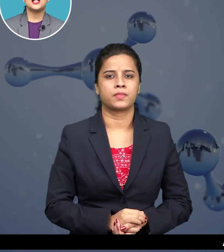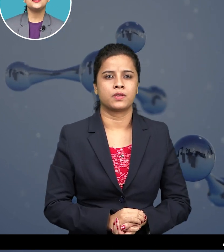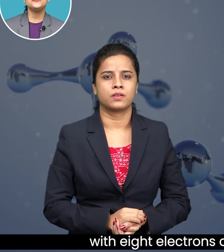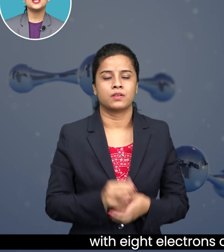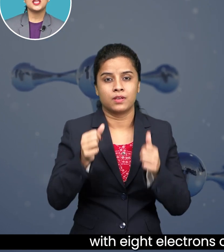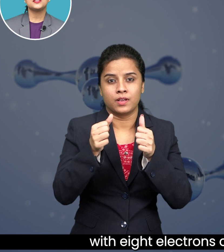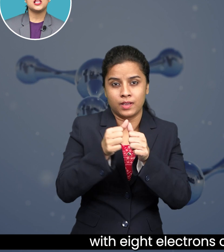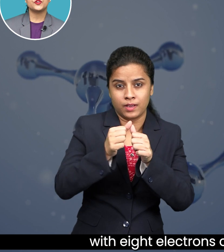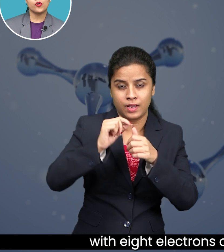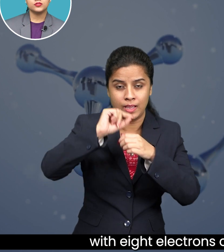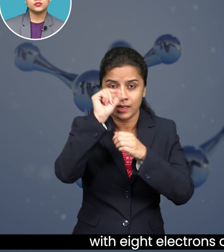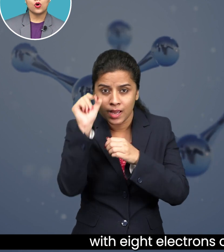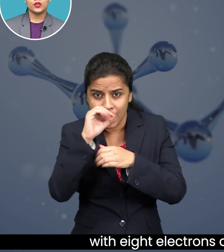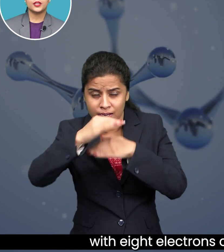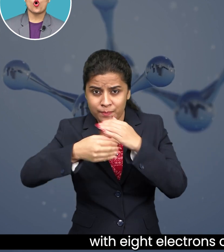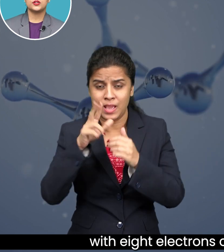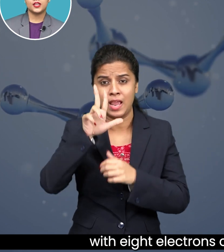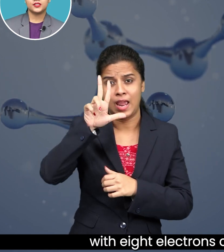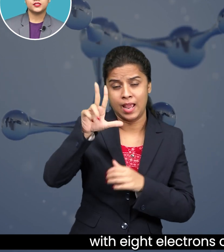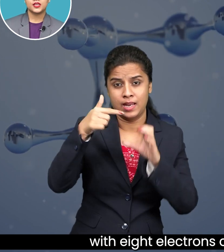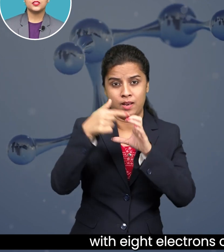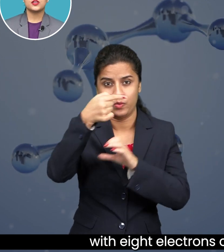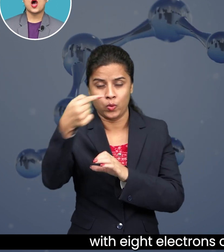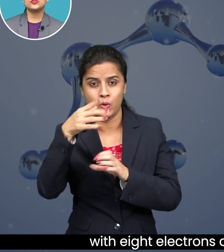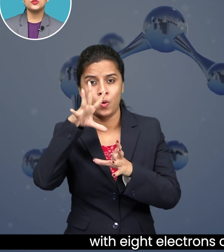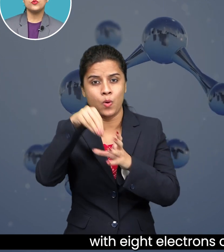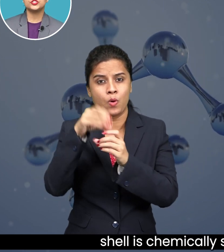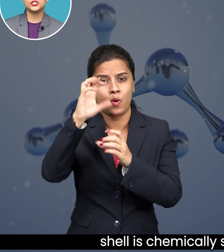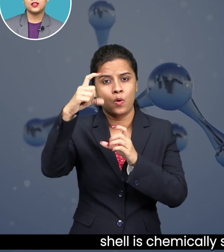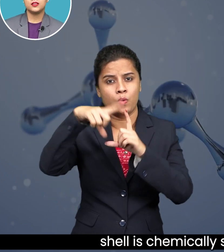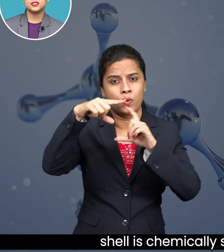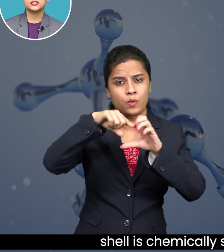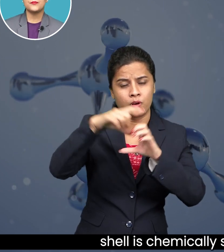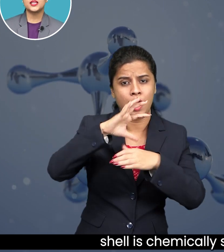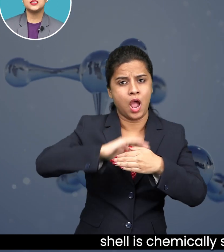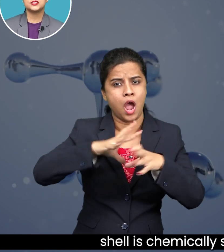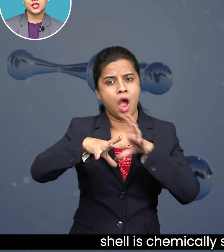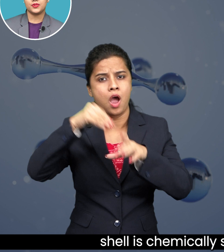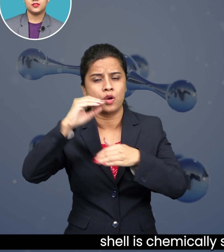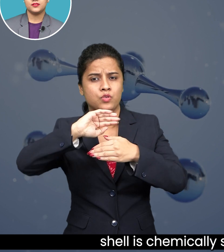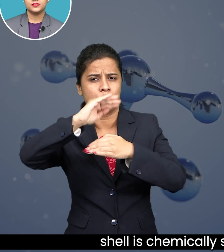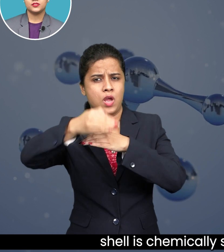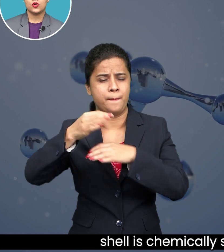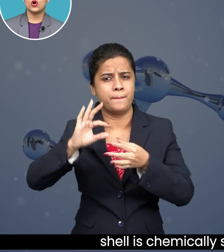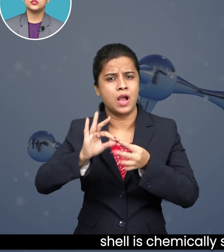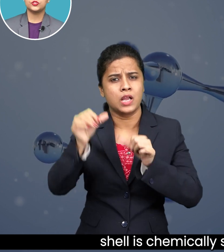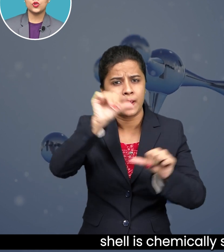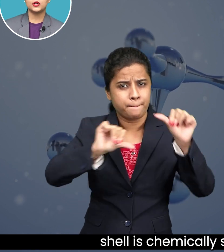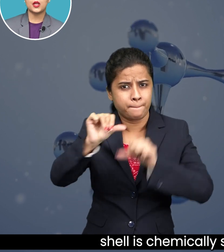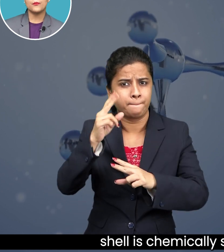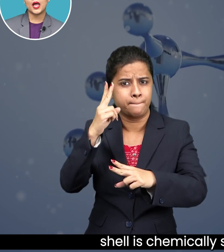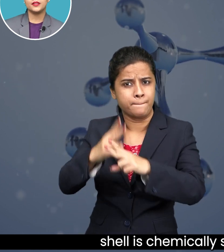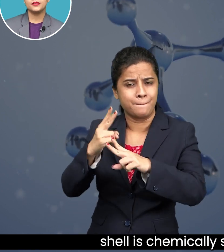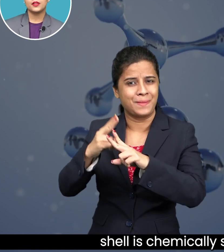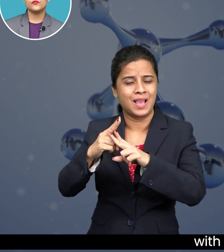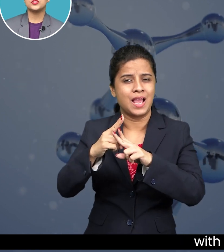An atom with 8 electrons or an octet in their outermost shell is chemically stable or does